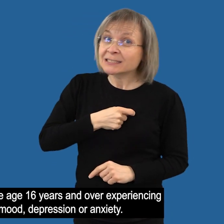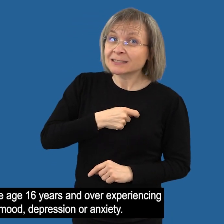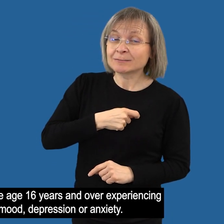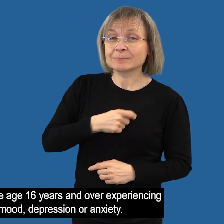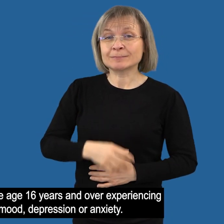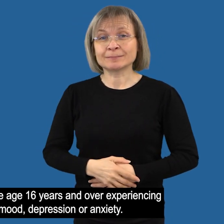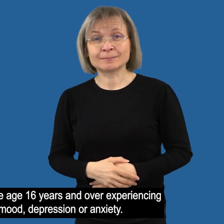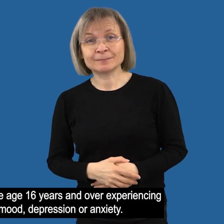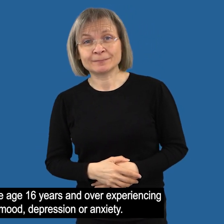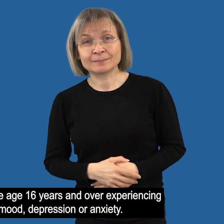anxiety.